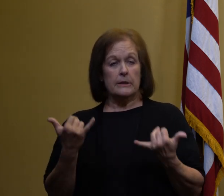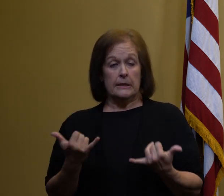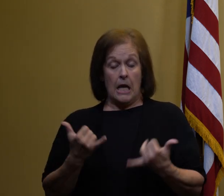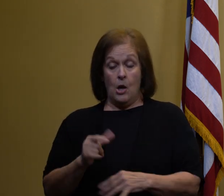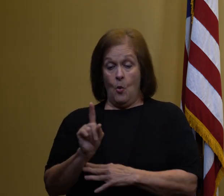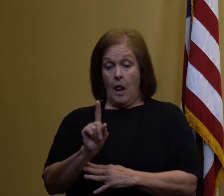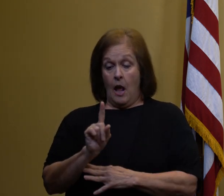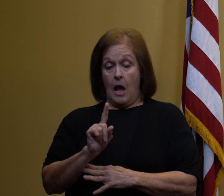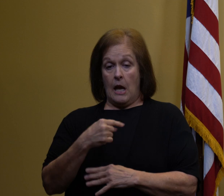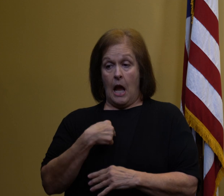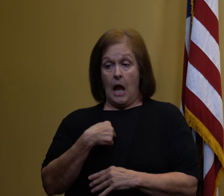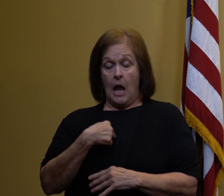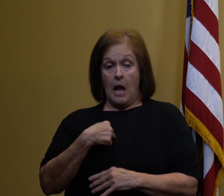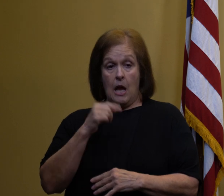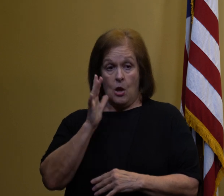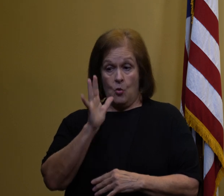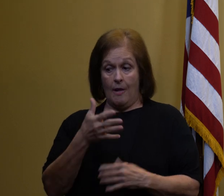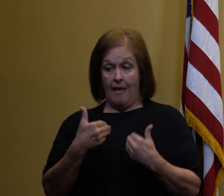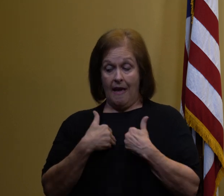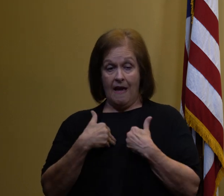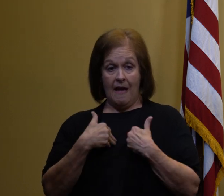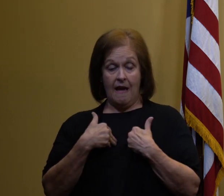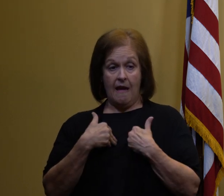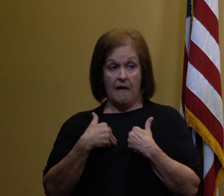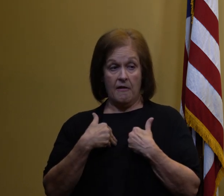1 o'clock, you know, I will host